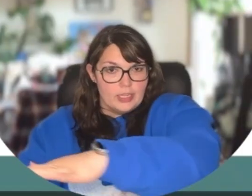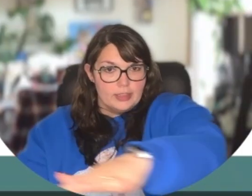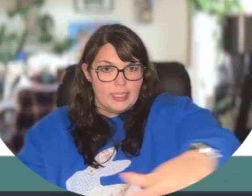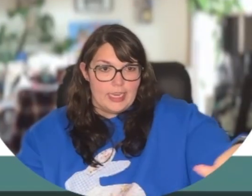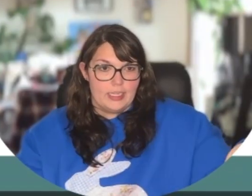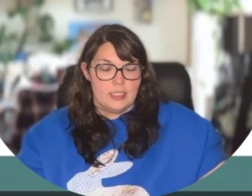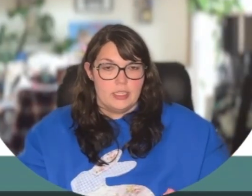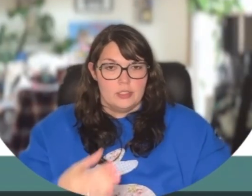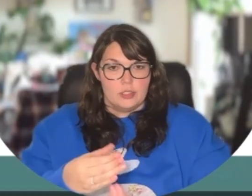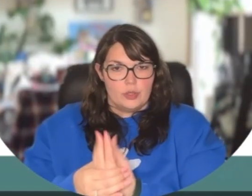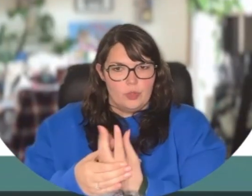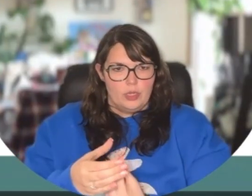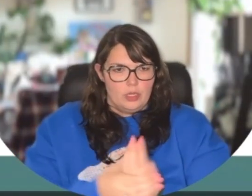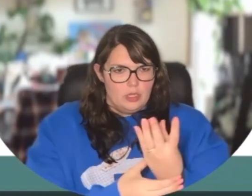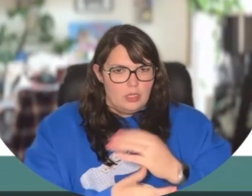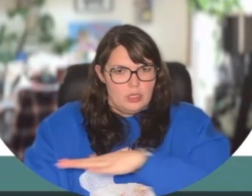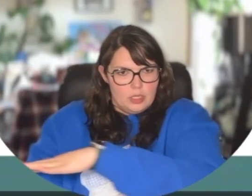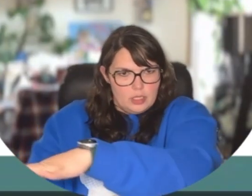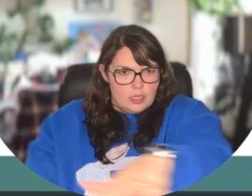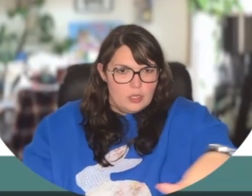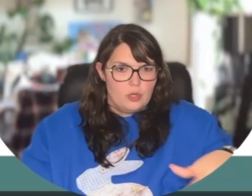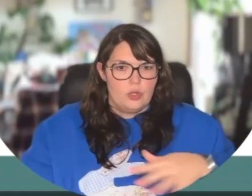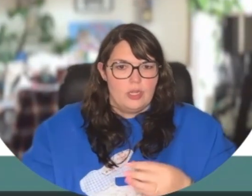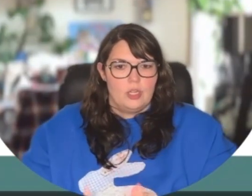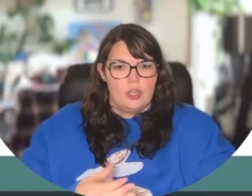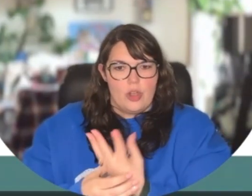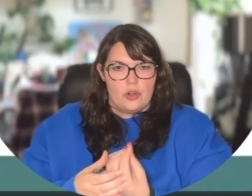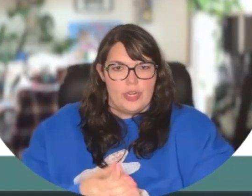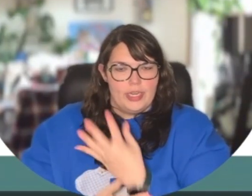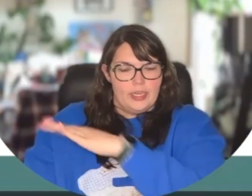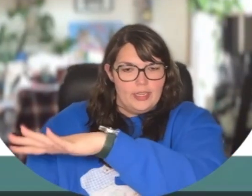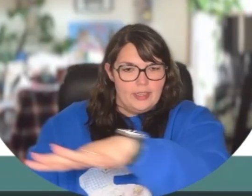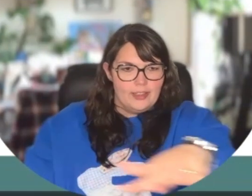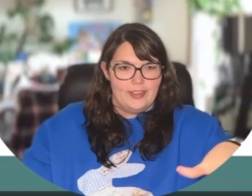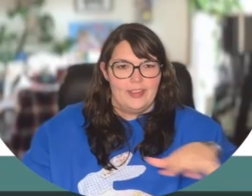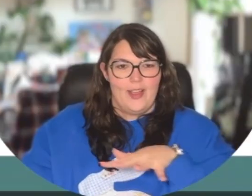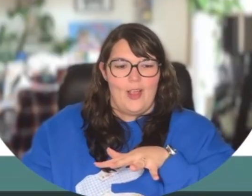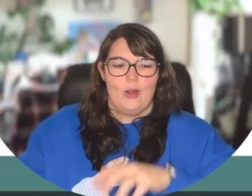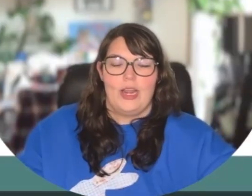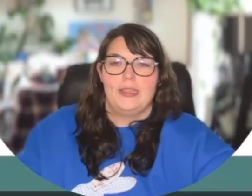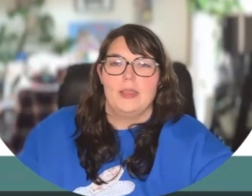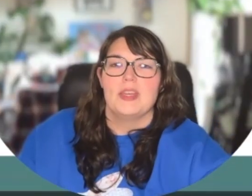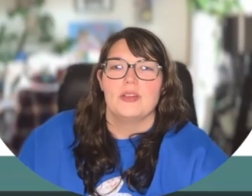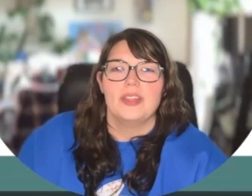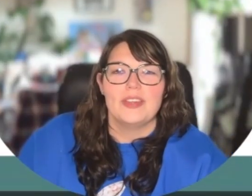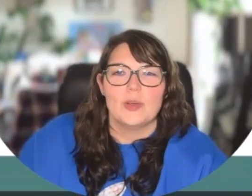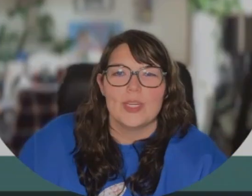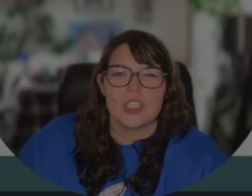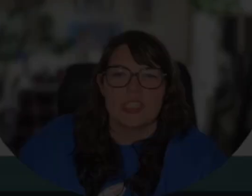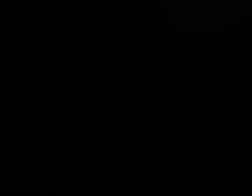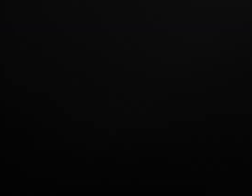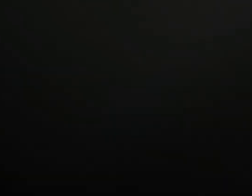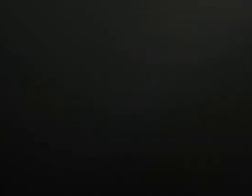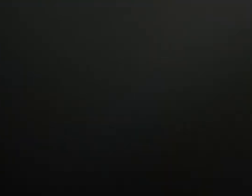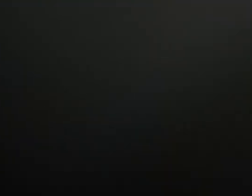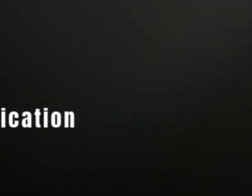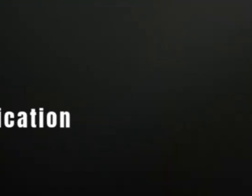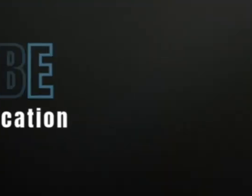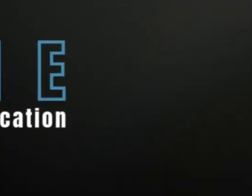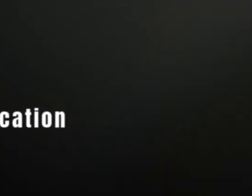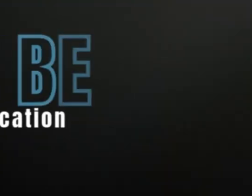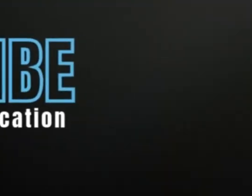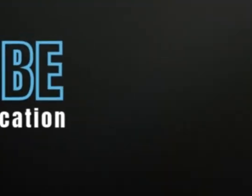and then land. So garden. All right, let me know if you have any questions.